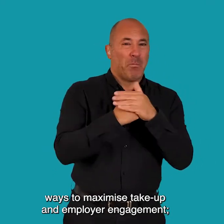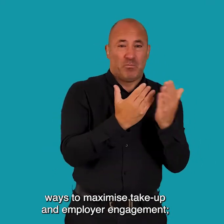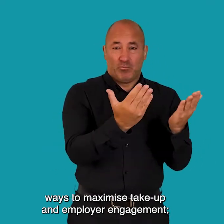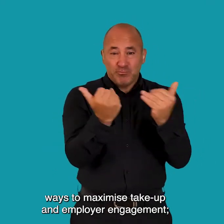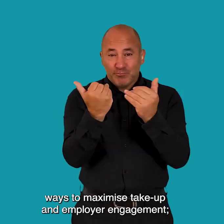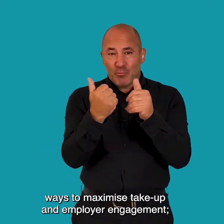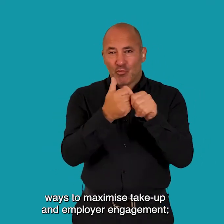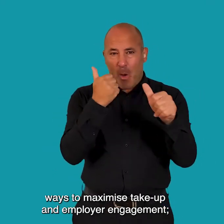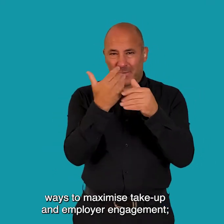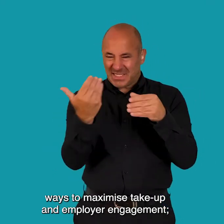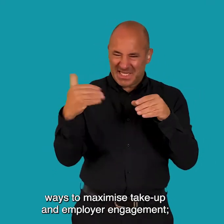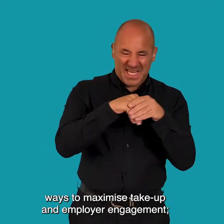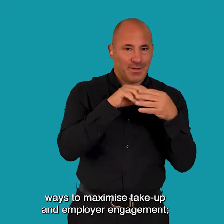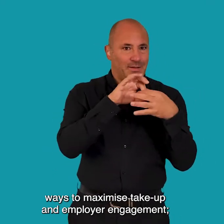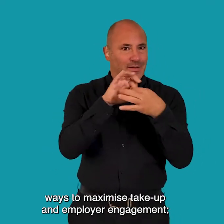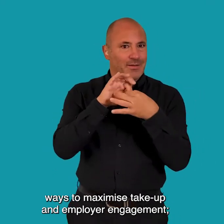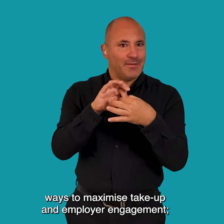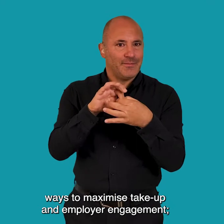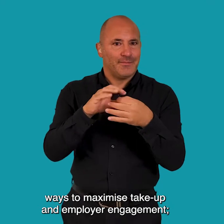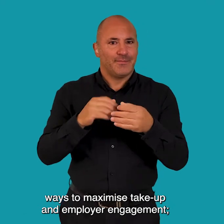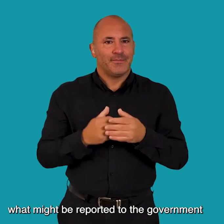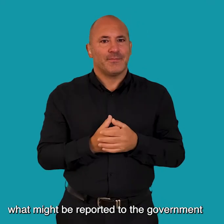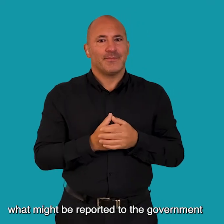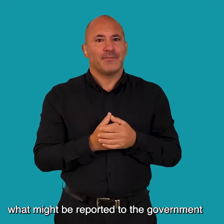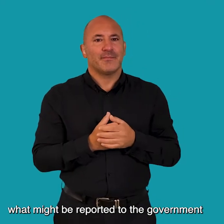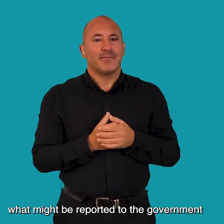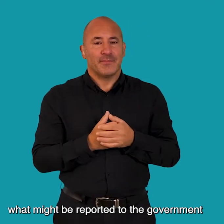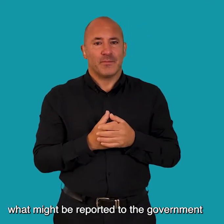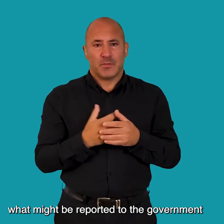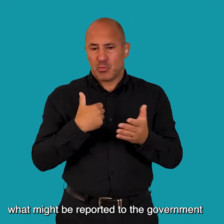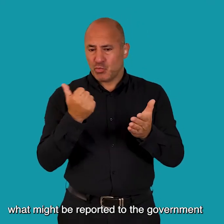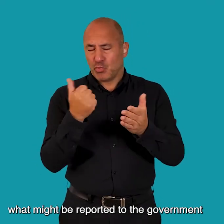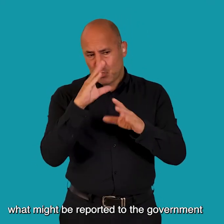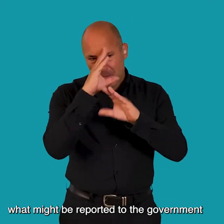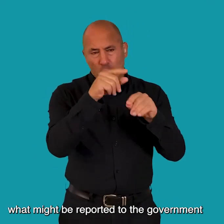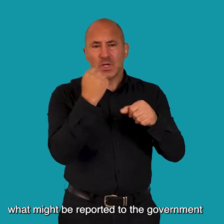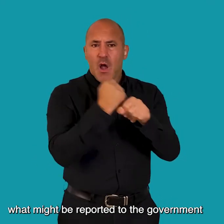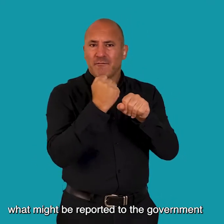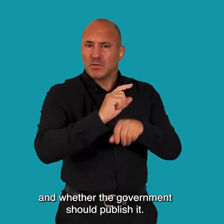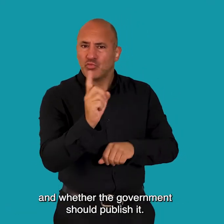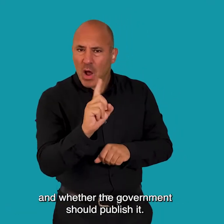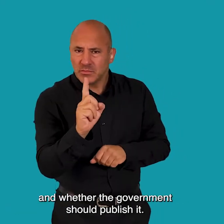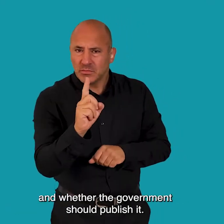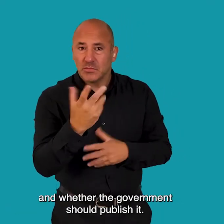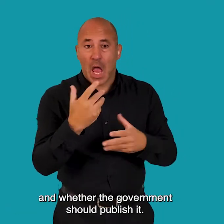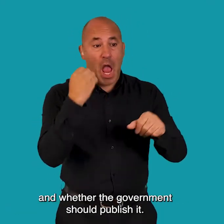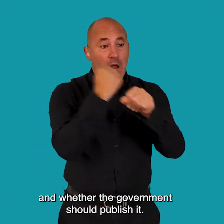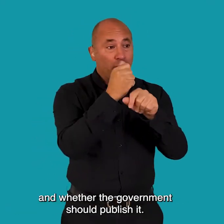and employer engagement, what might be reported to the government and whether the government should publish